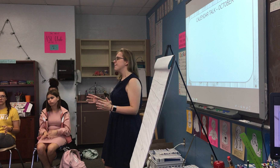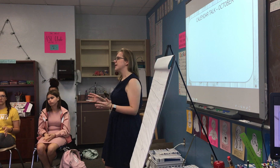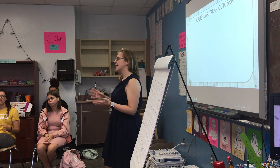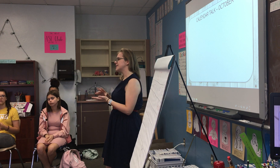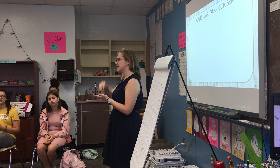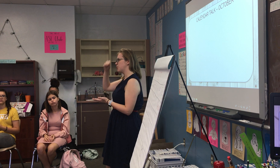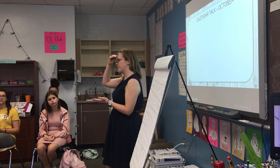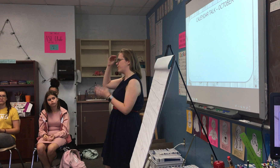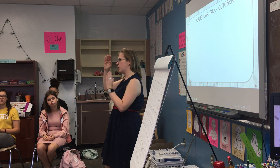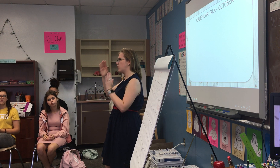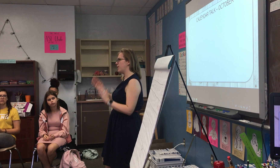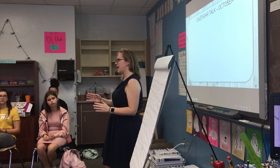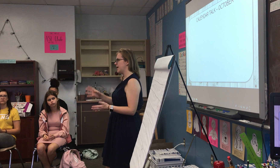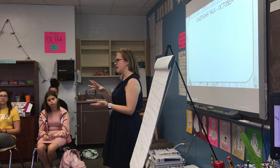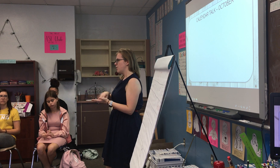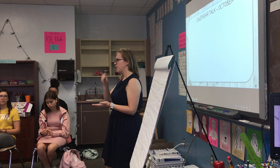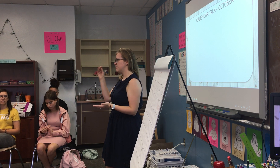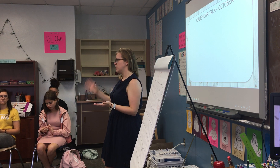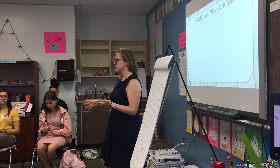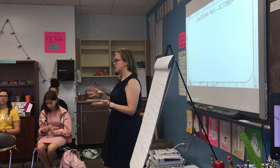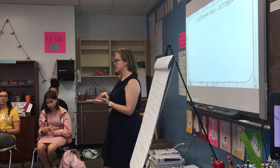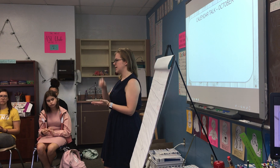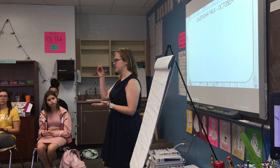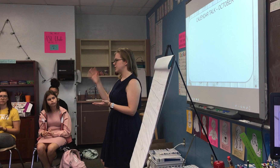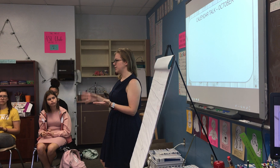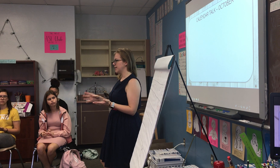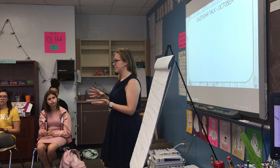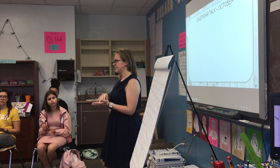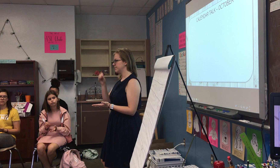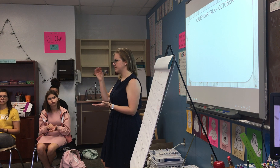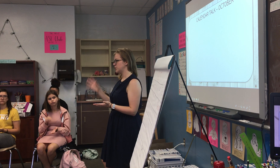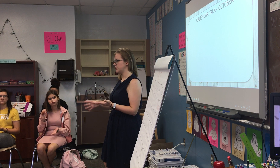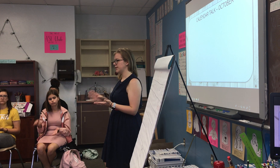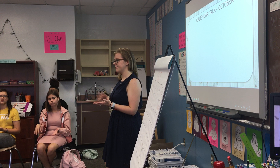But that's like the more formal way. We mostly just sign that student.